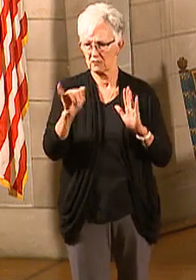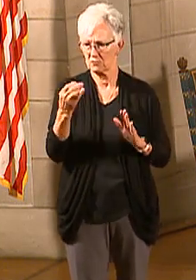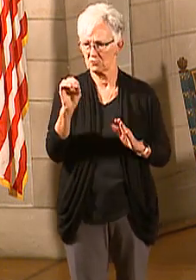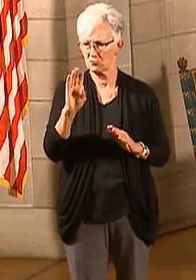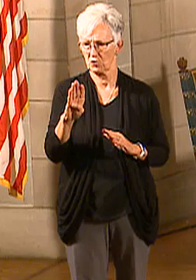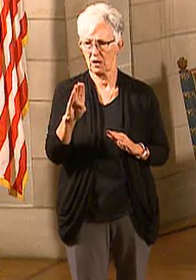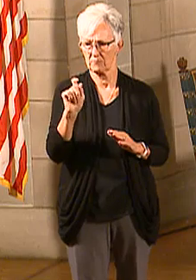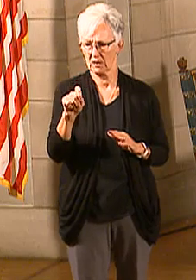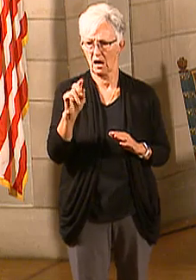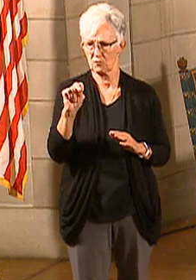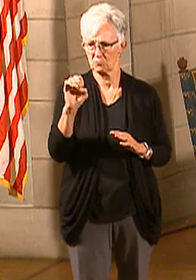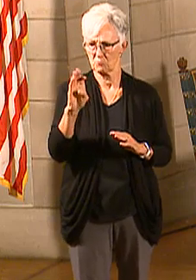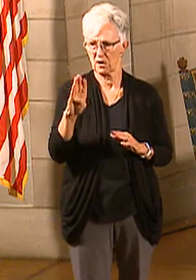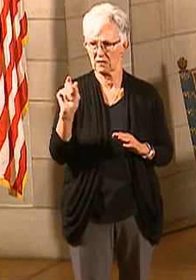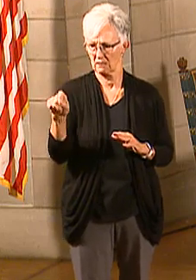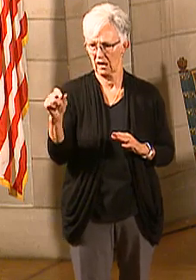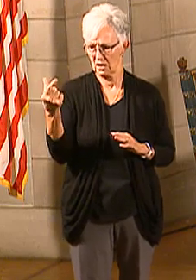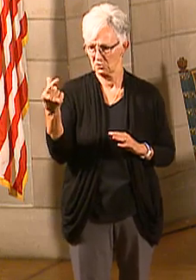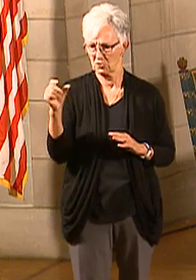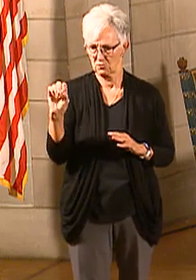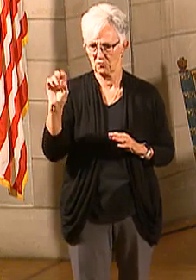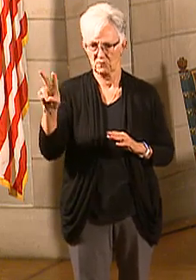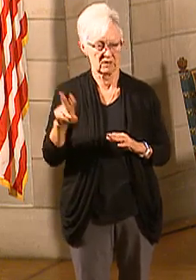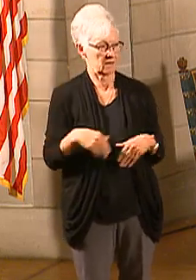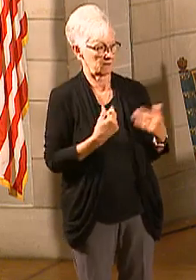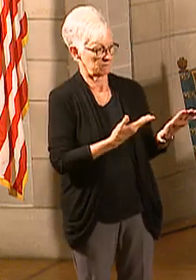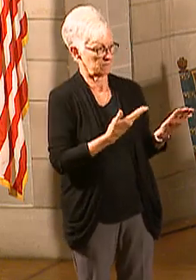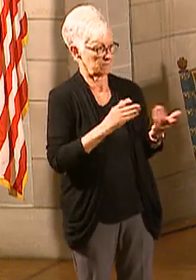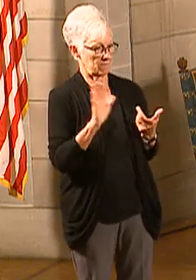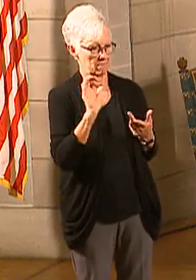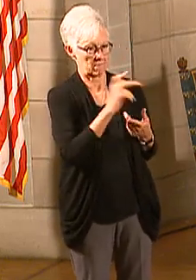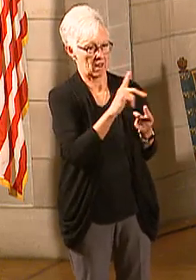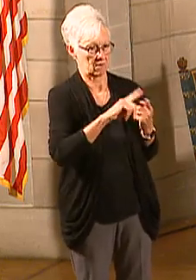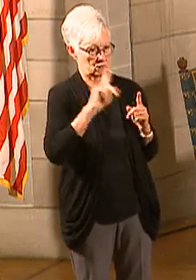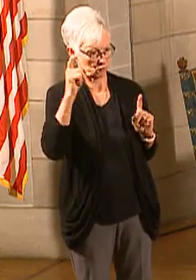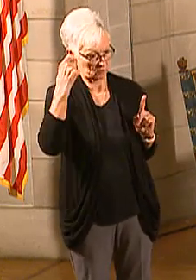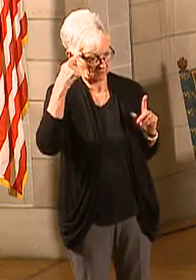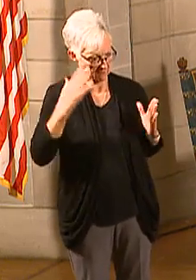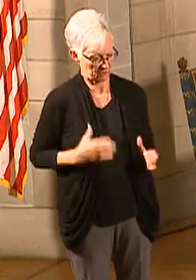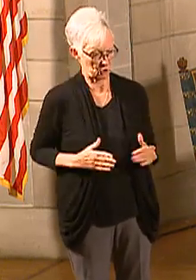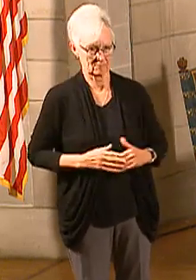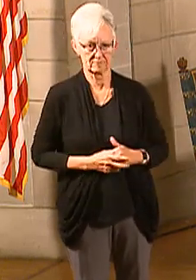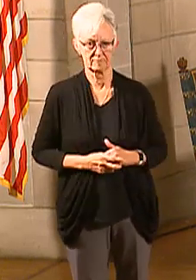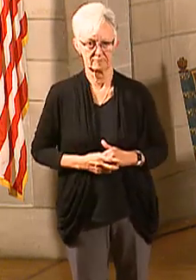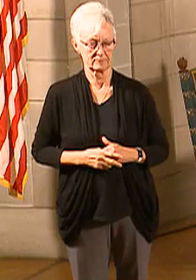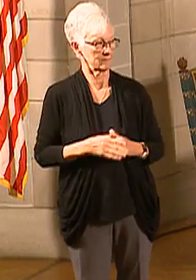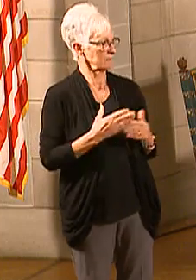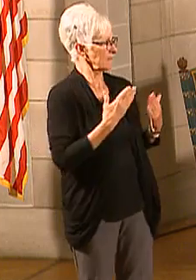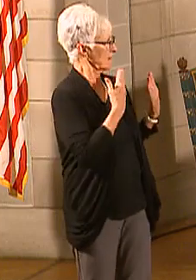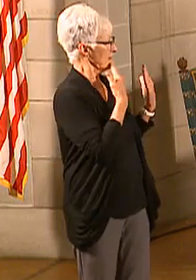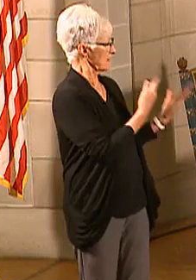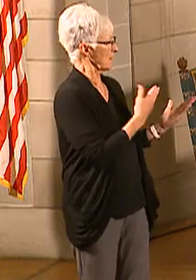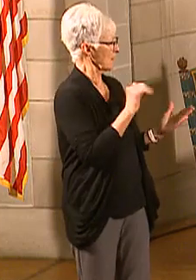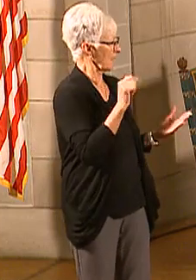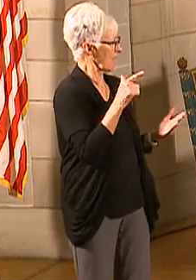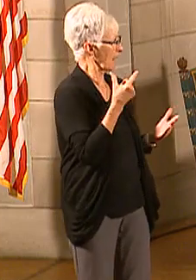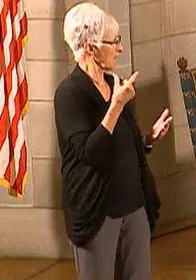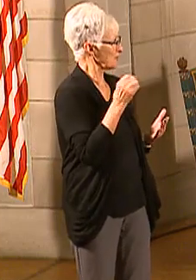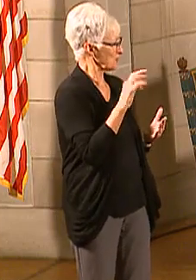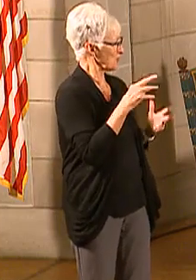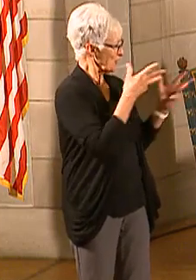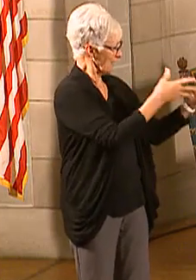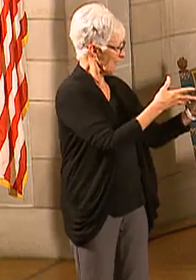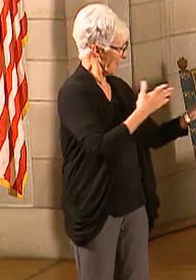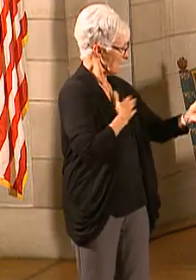statejobs.nebraska.gov. Thank you, and I will turn it back over to Governor Ricketts. All right, thank you, Alger, but you just kind of left my desk a mess here. You just